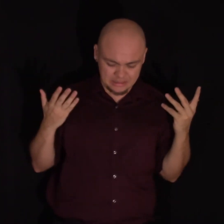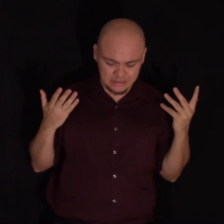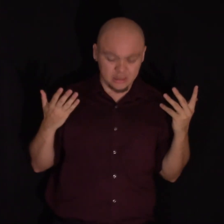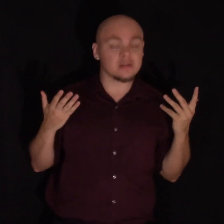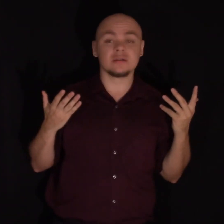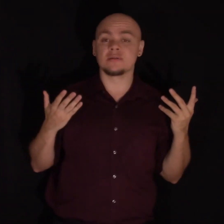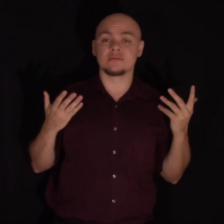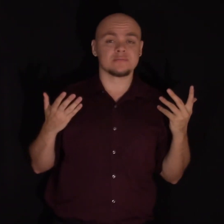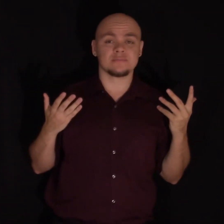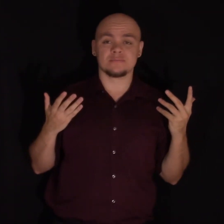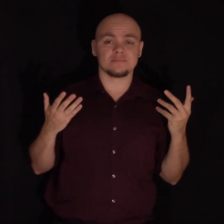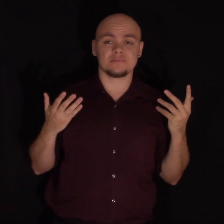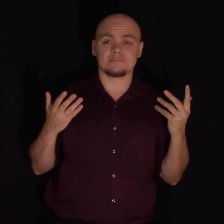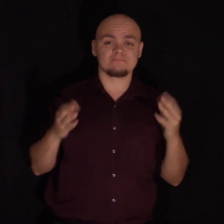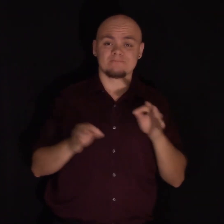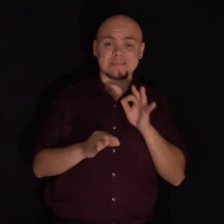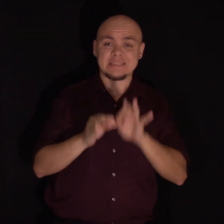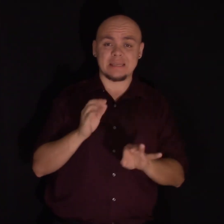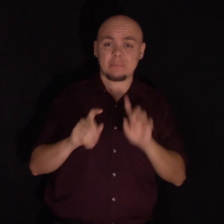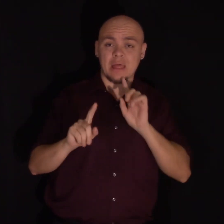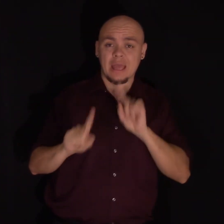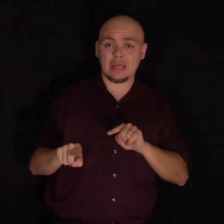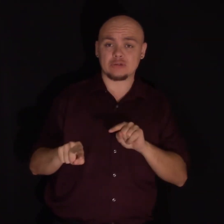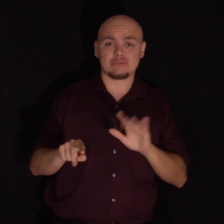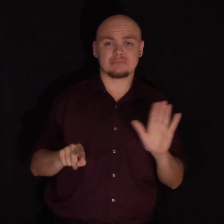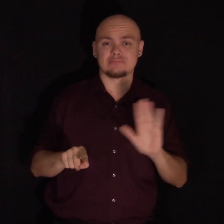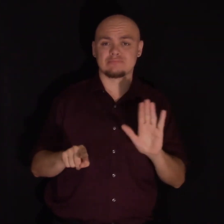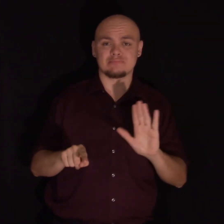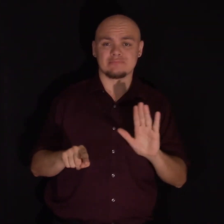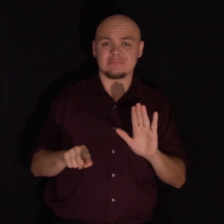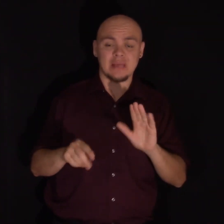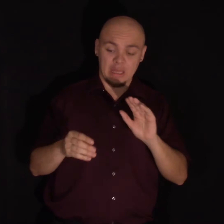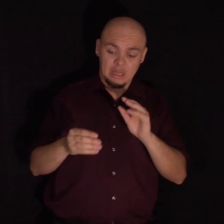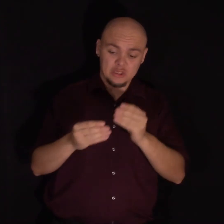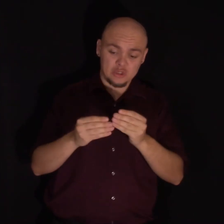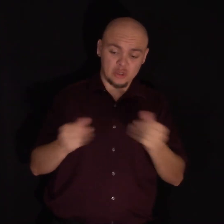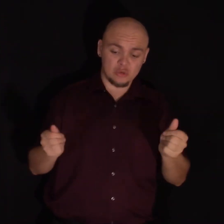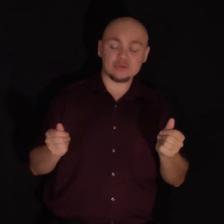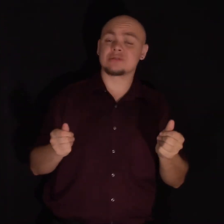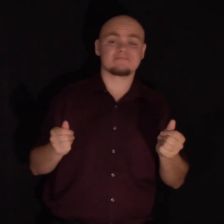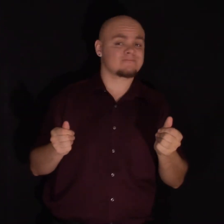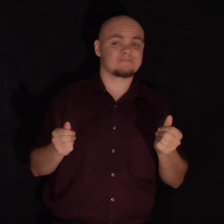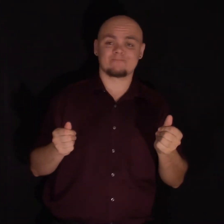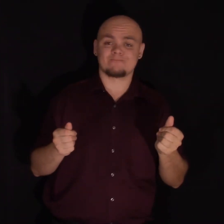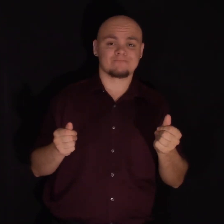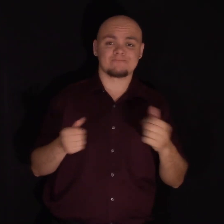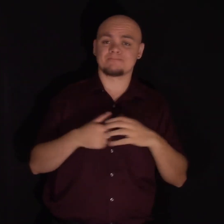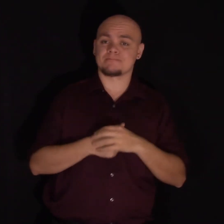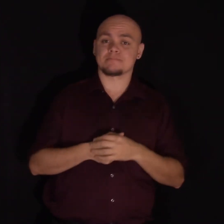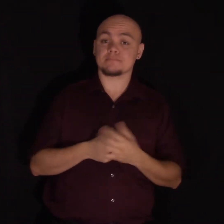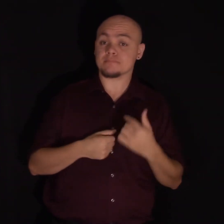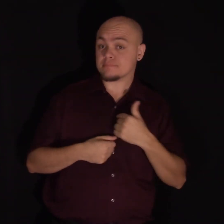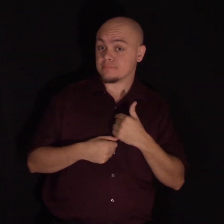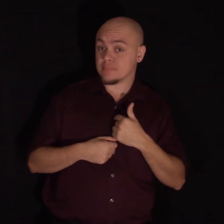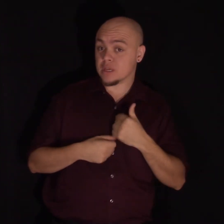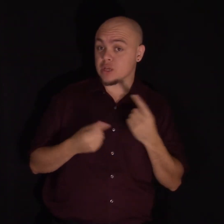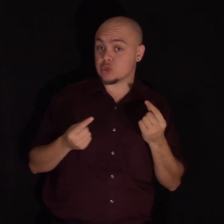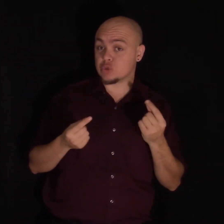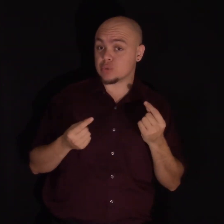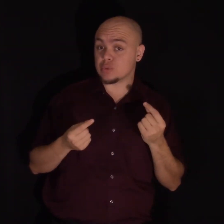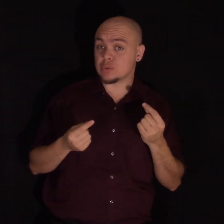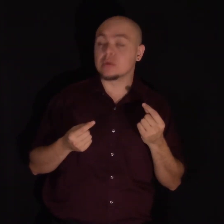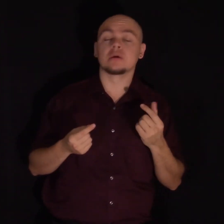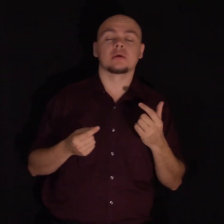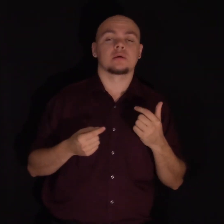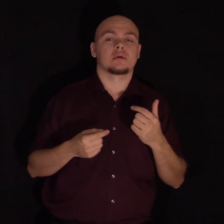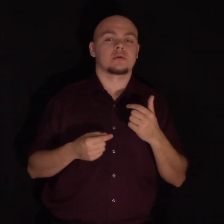are no simple answers. I can't give you any solutions. All I can do is share